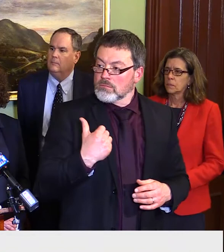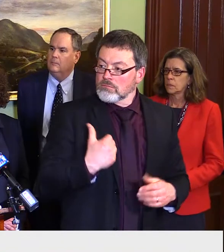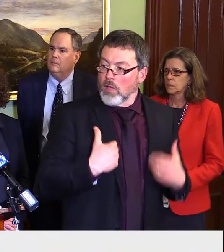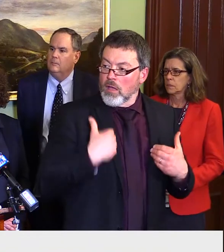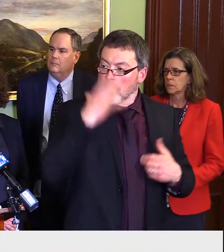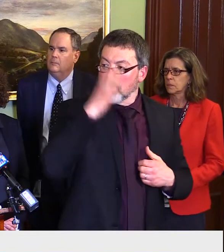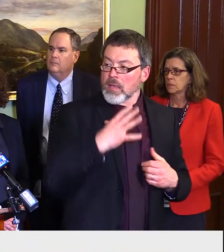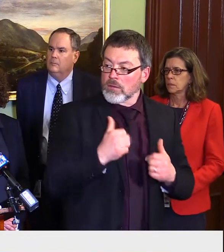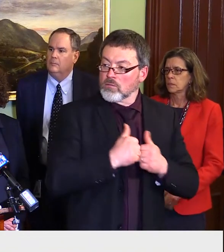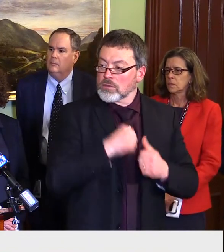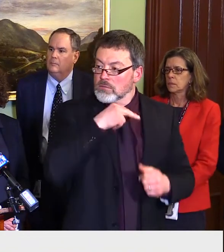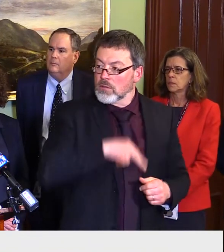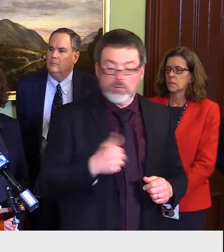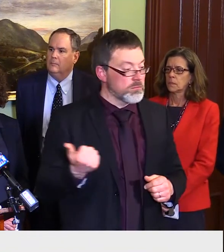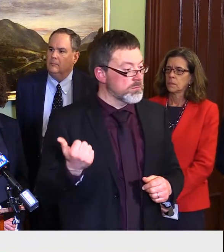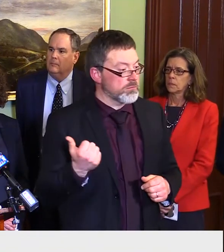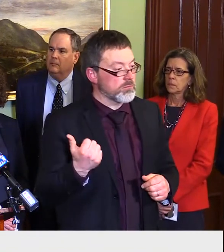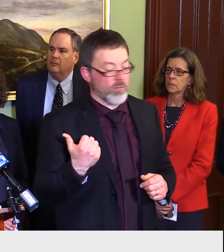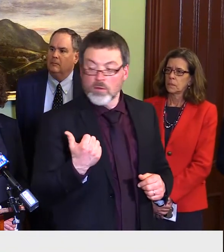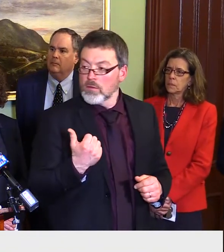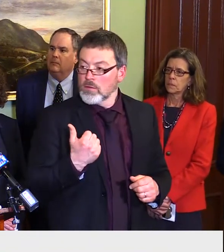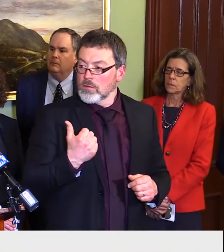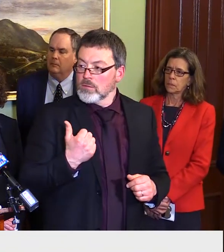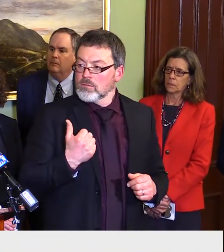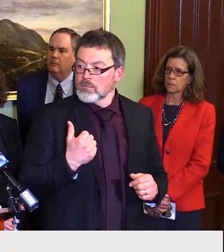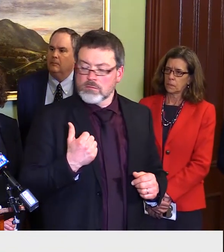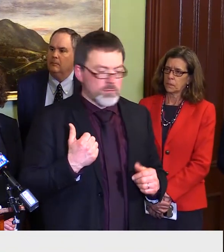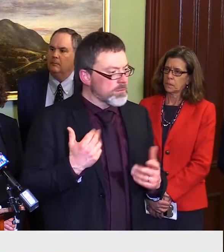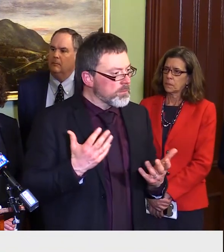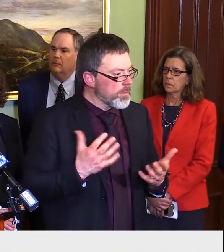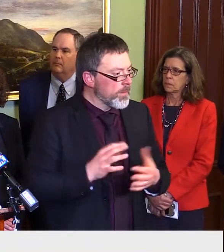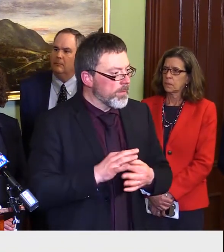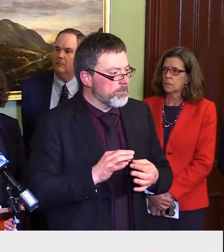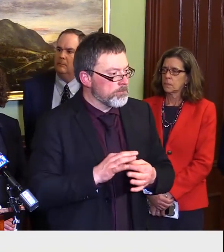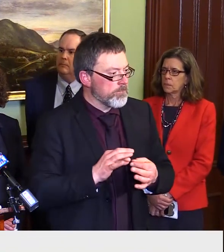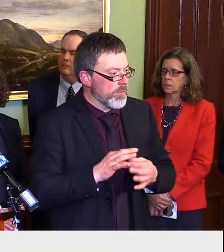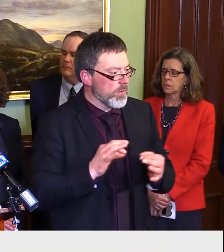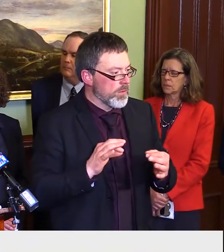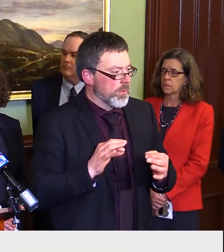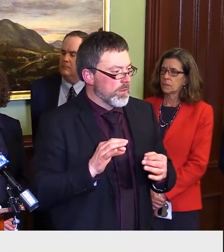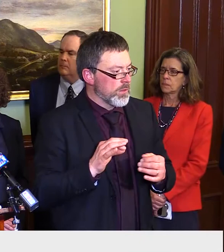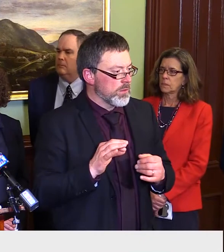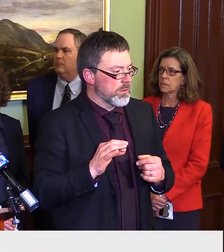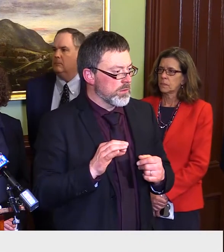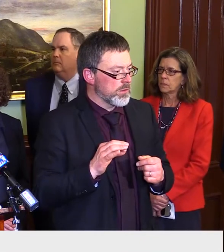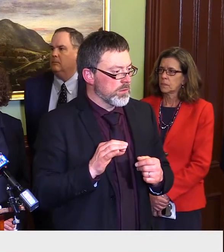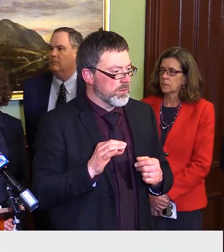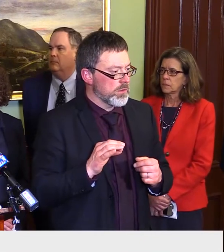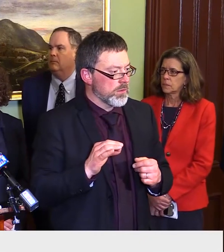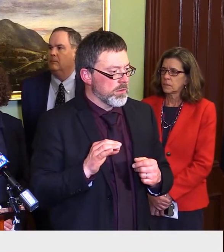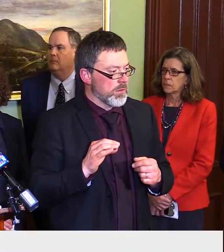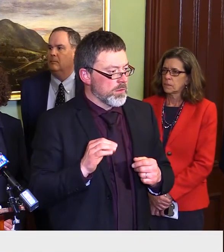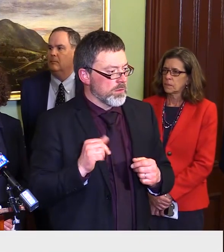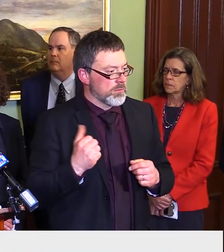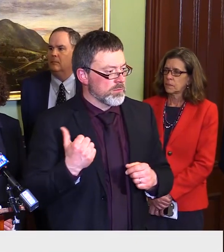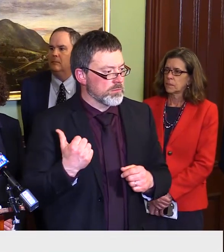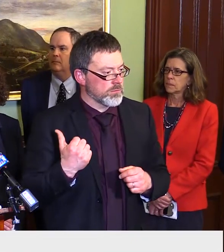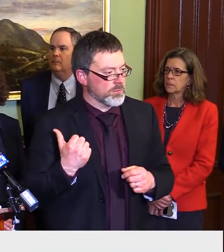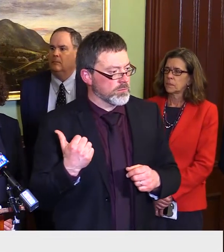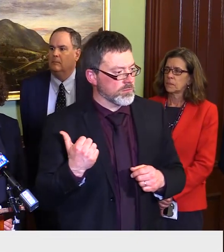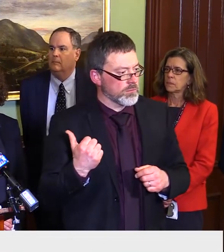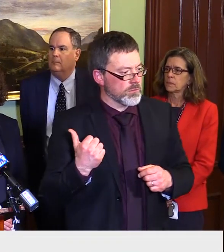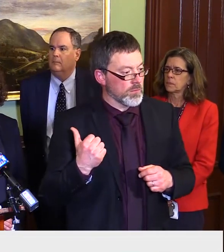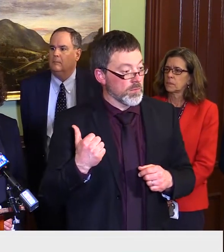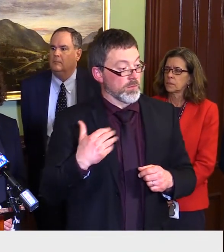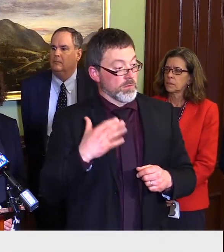between the administration, the health department, letting the public know about it? Yeah, I'm sure you've been to healthvermont.gov. Gives